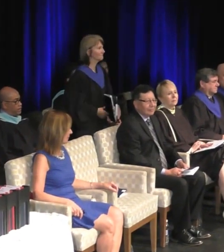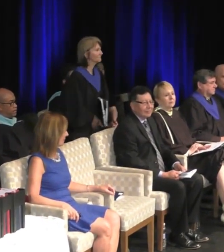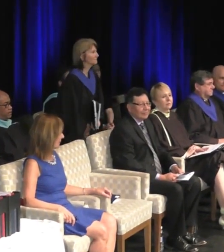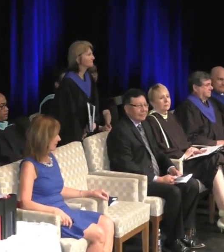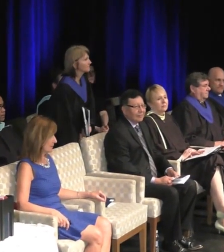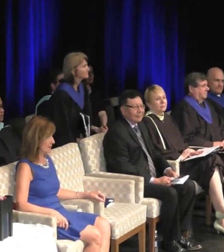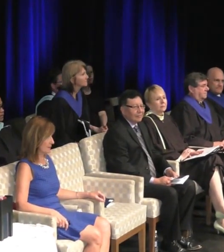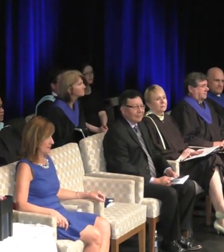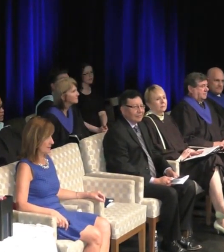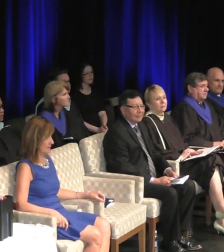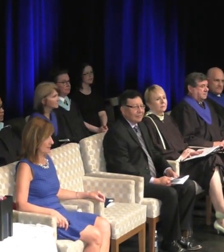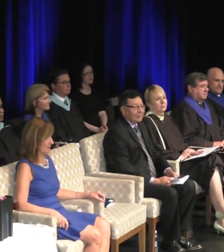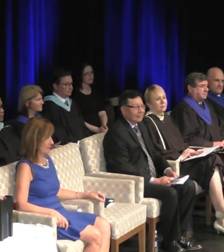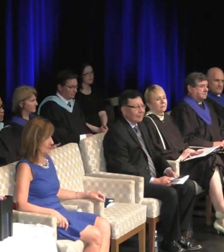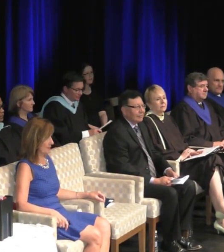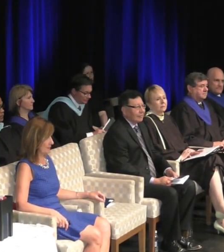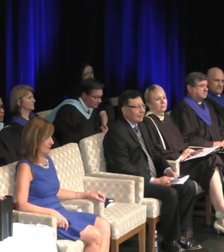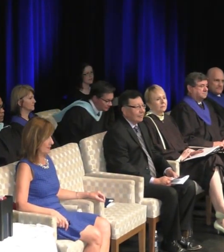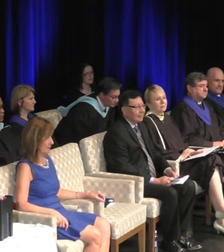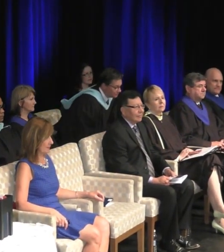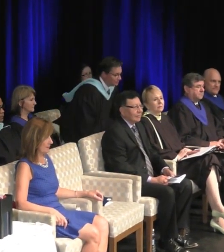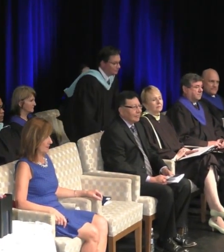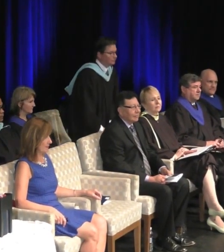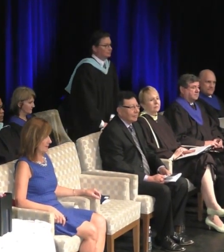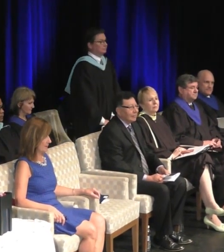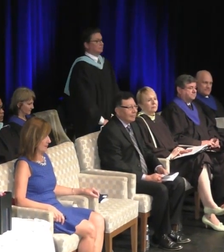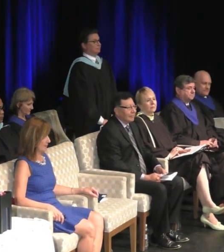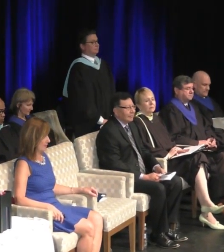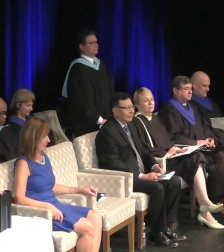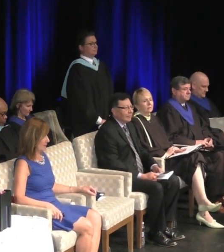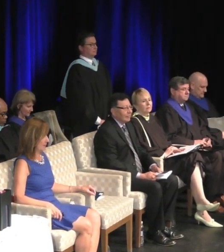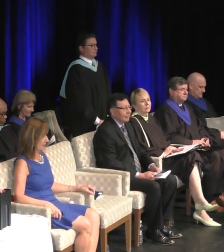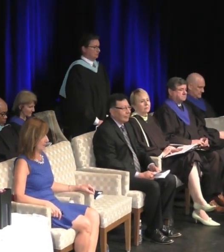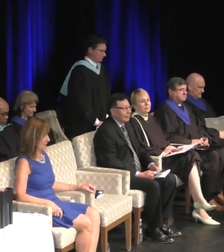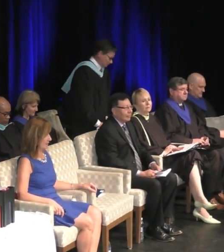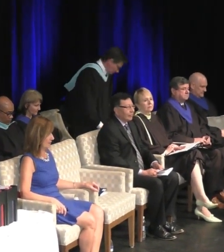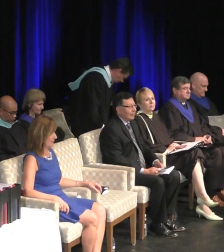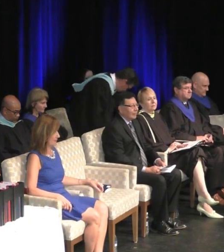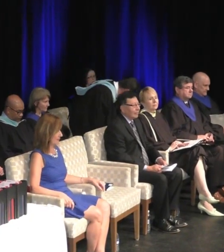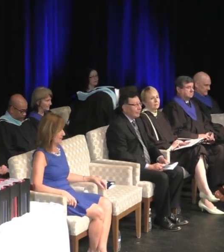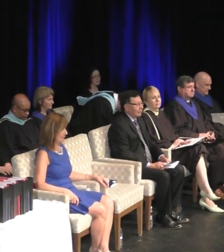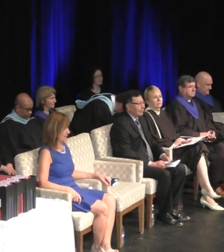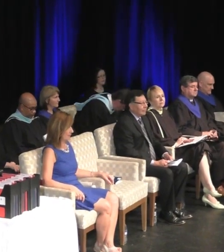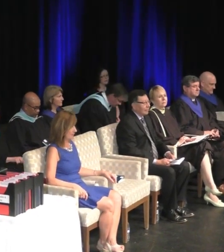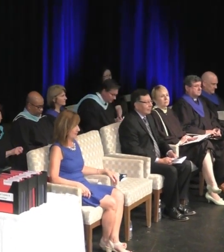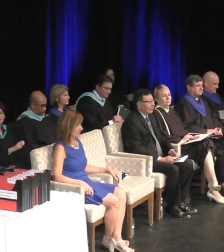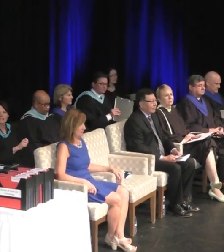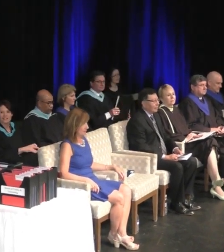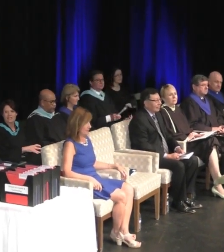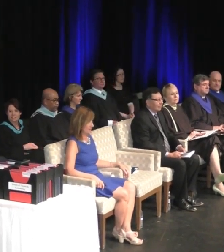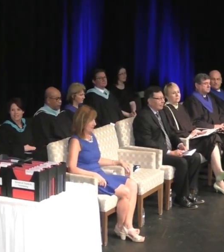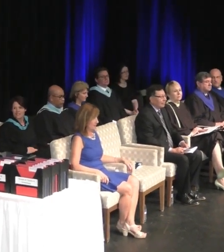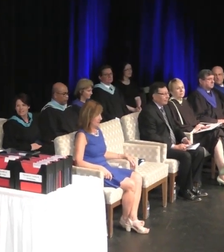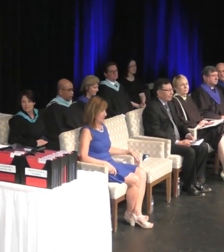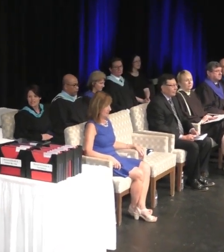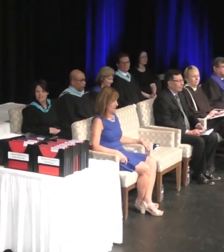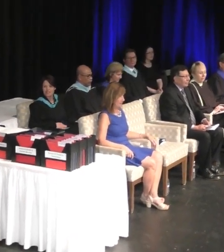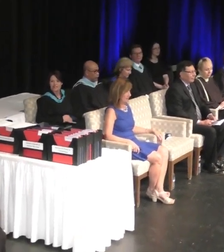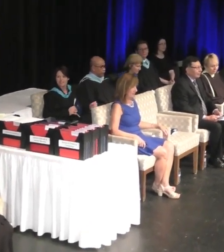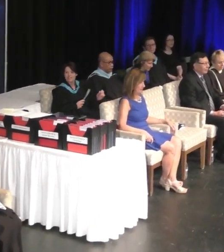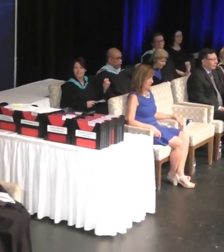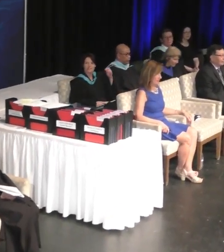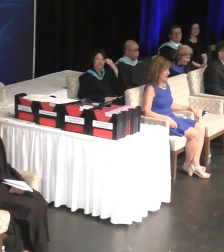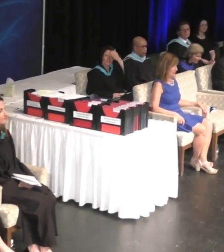Registrar. Bruce Hubley, Academic Chair, School of Access. Greg Russell, Dean, School of